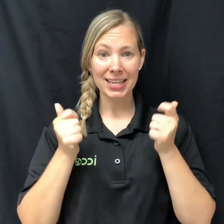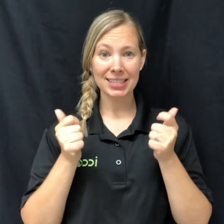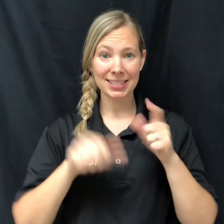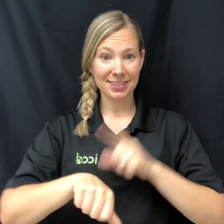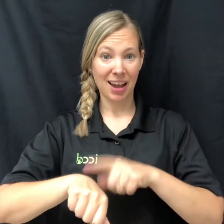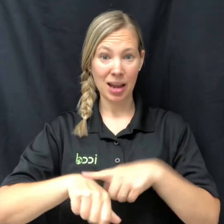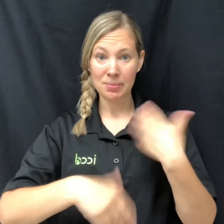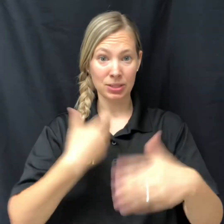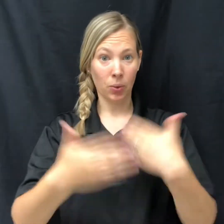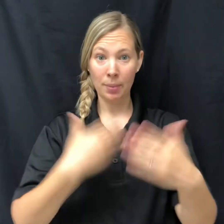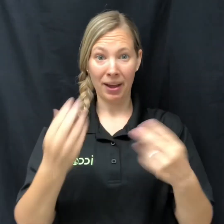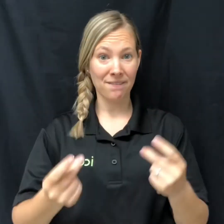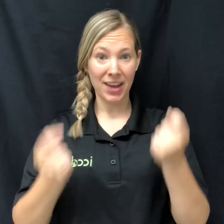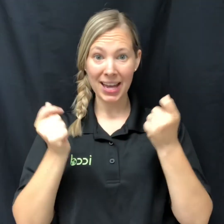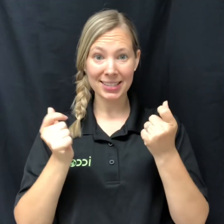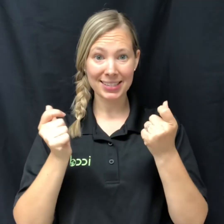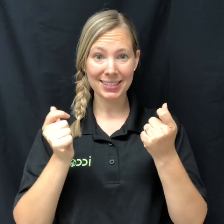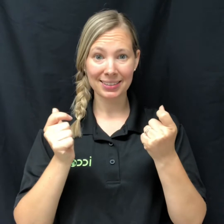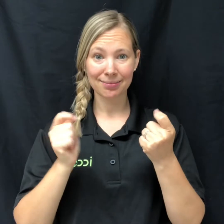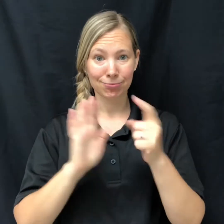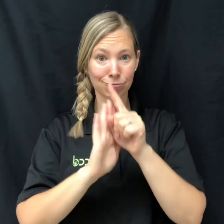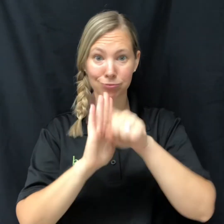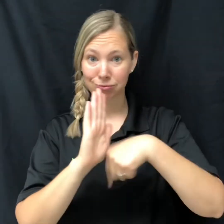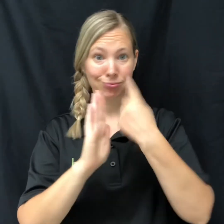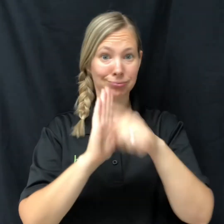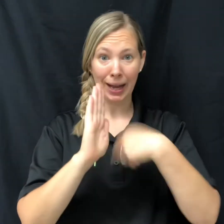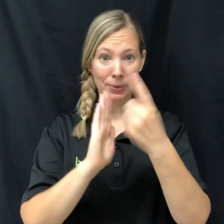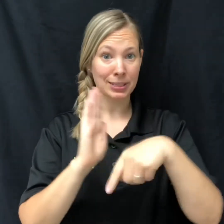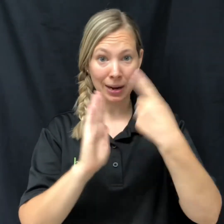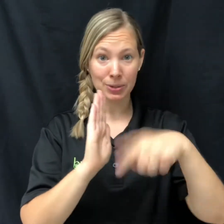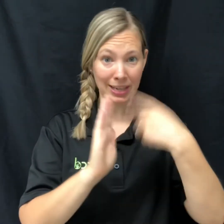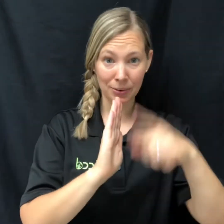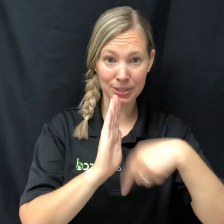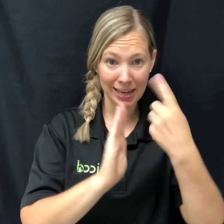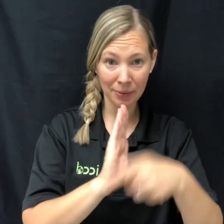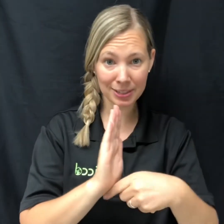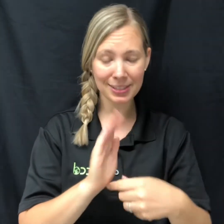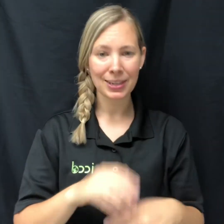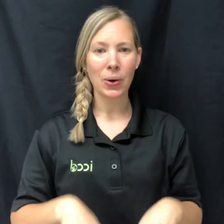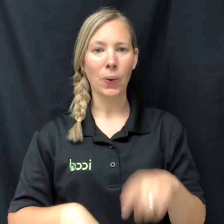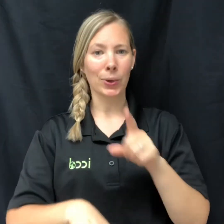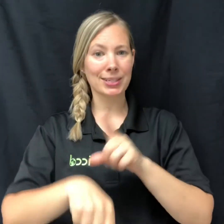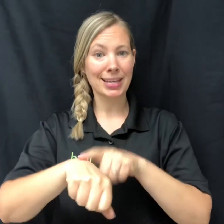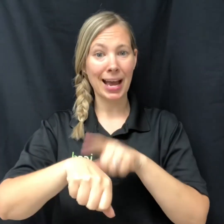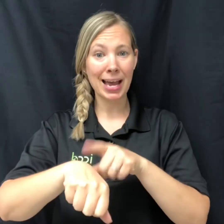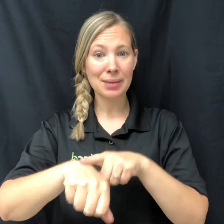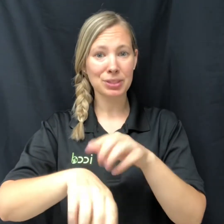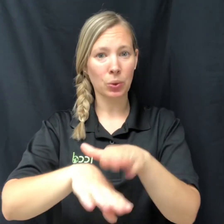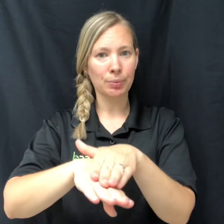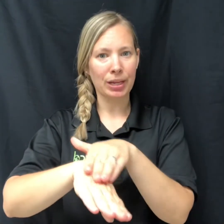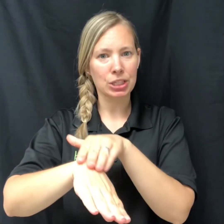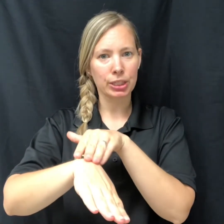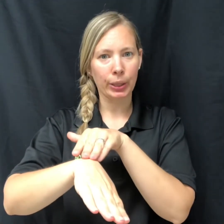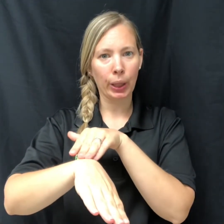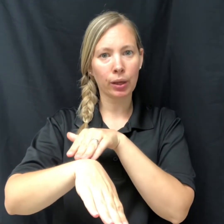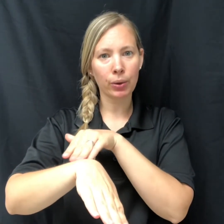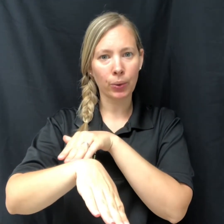Fast, time is going by fast. Hours and hours and hours and hours. Or time is going by